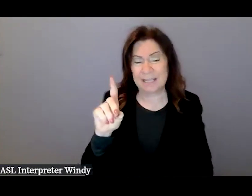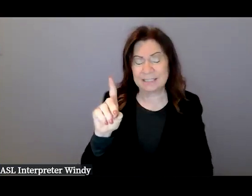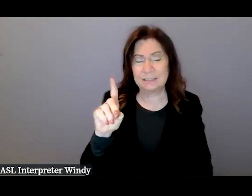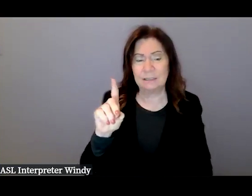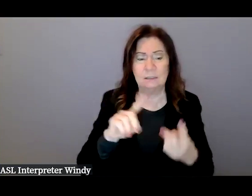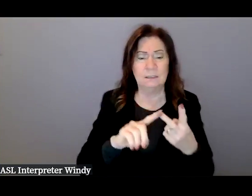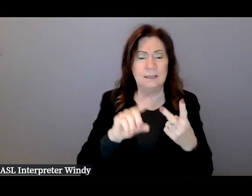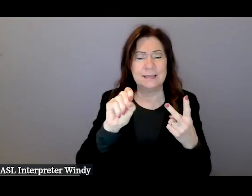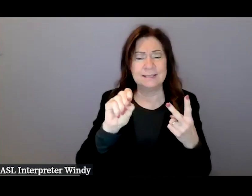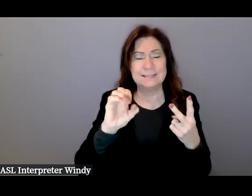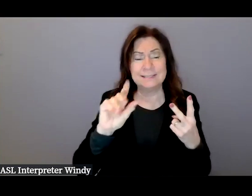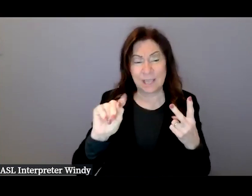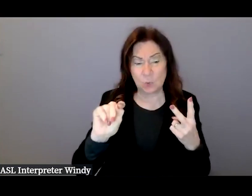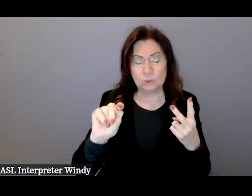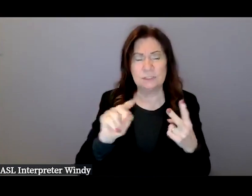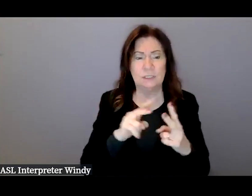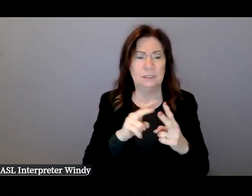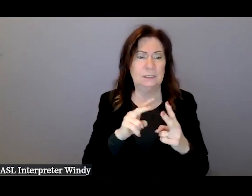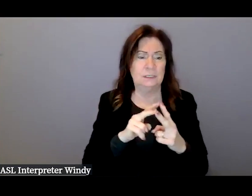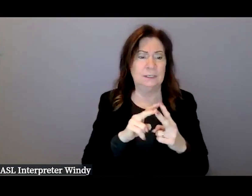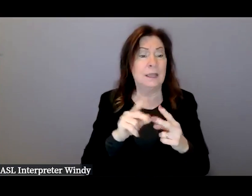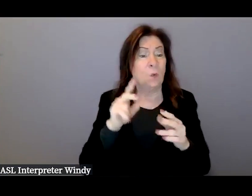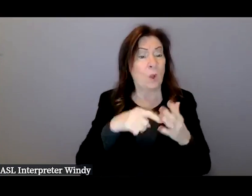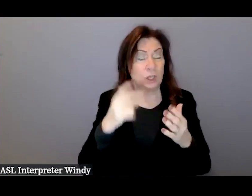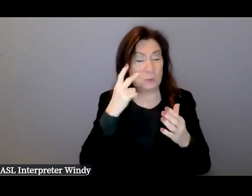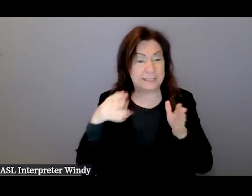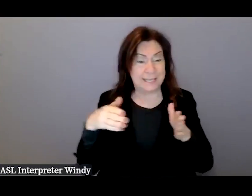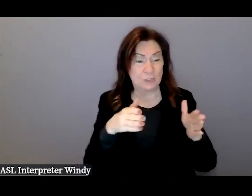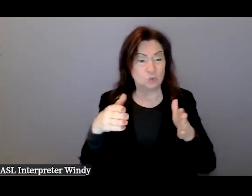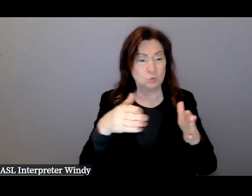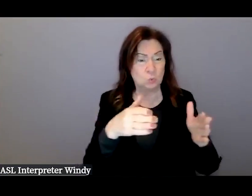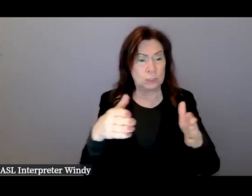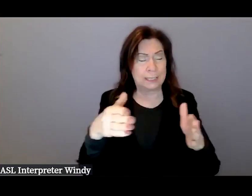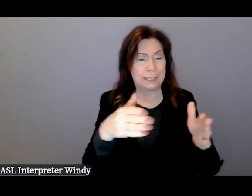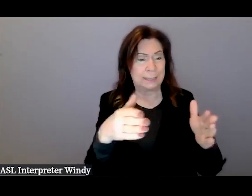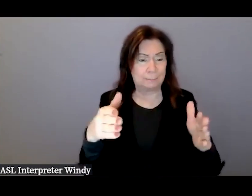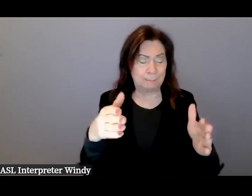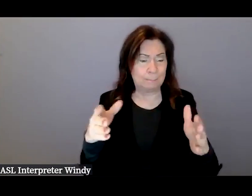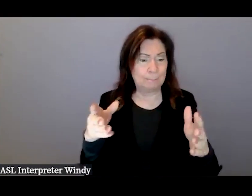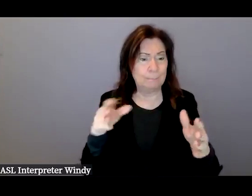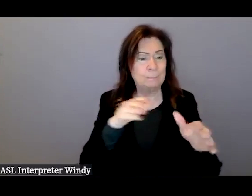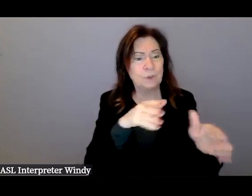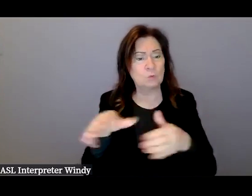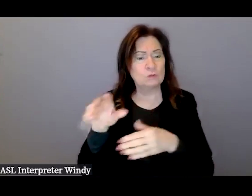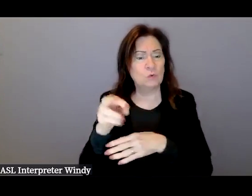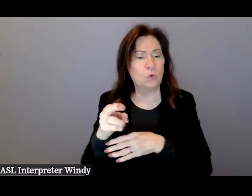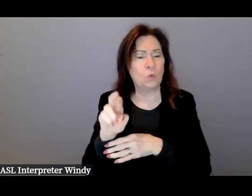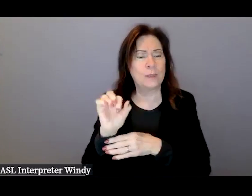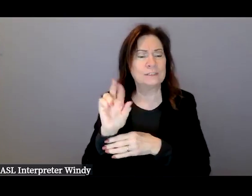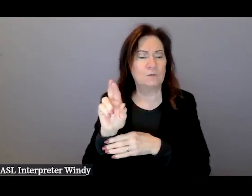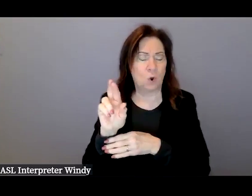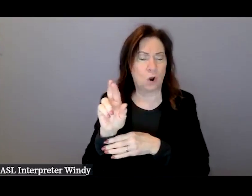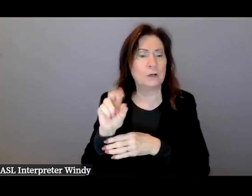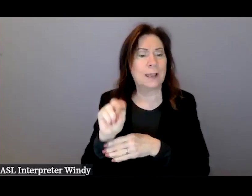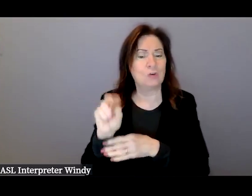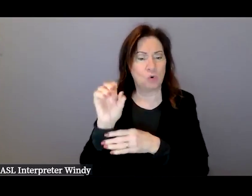silt, and sort of the stream that you see there, that obviously flows into the reservoir at North